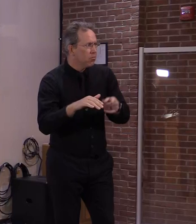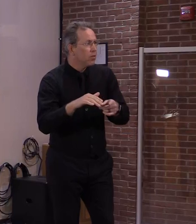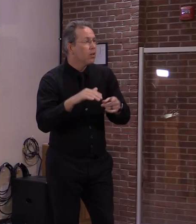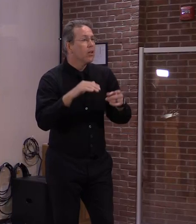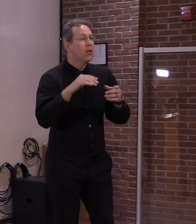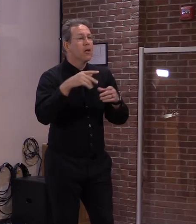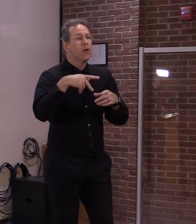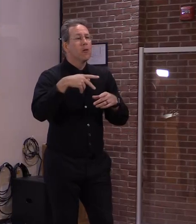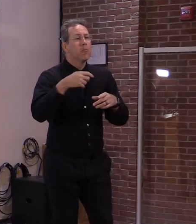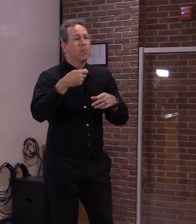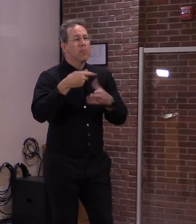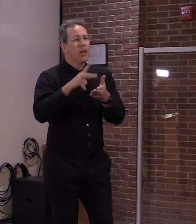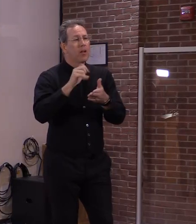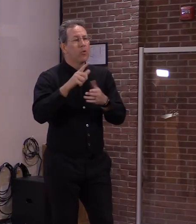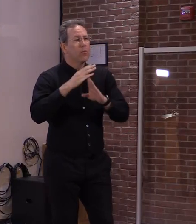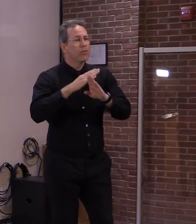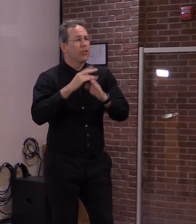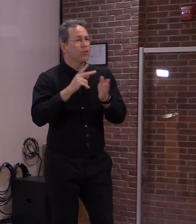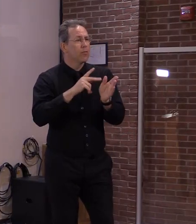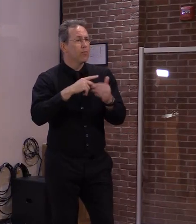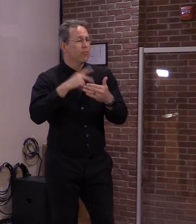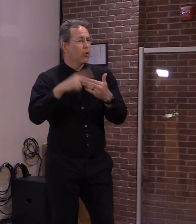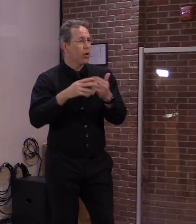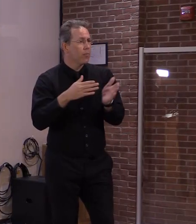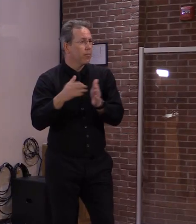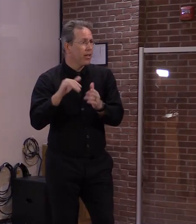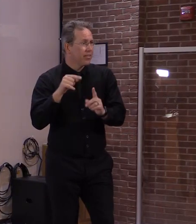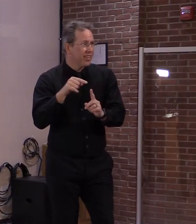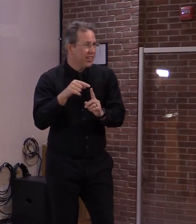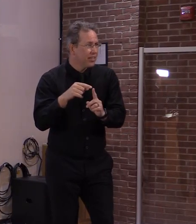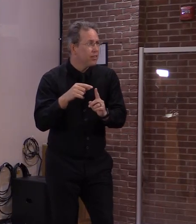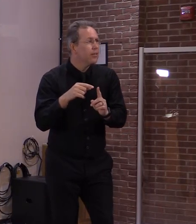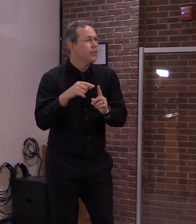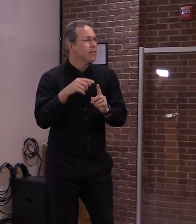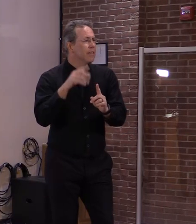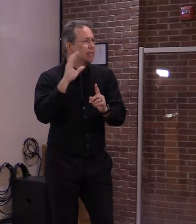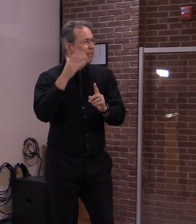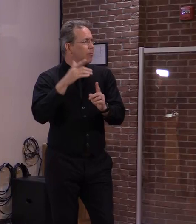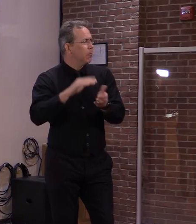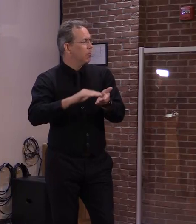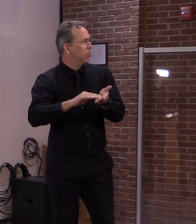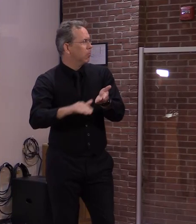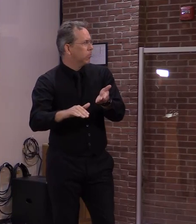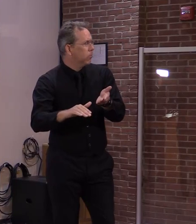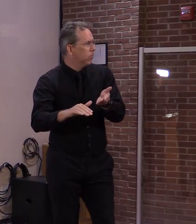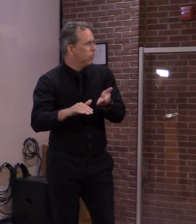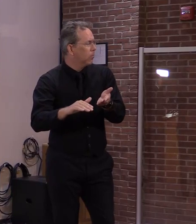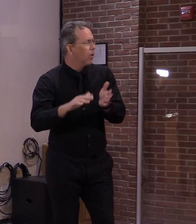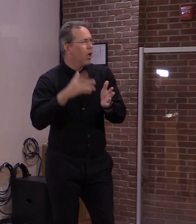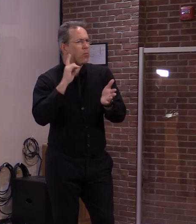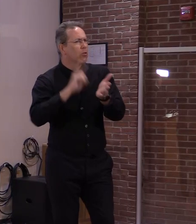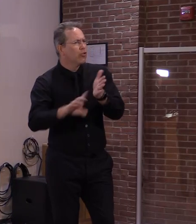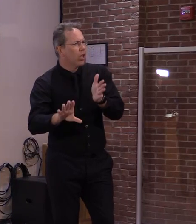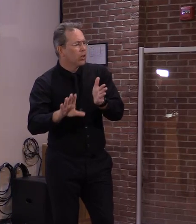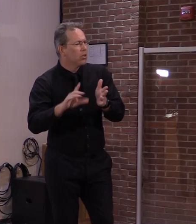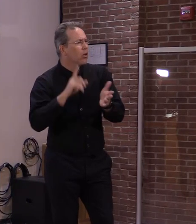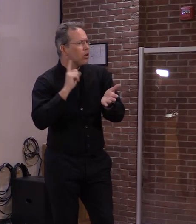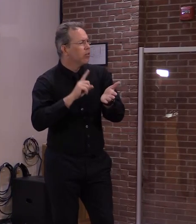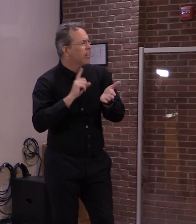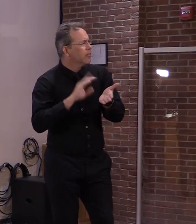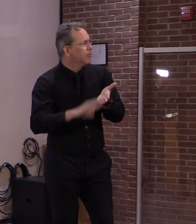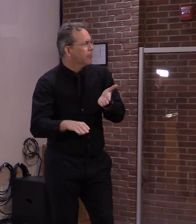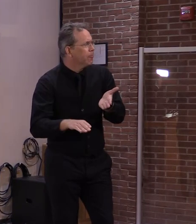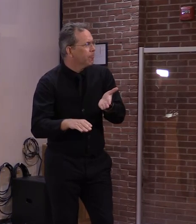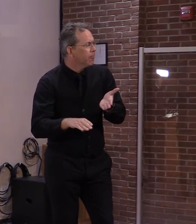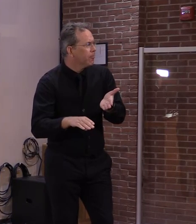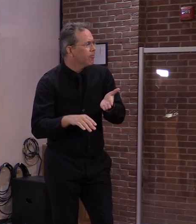filing will occur in the spring of 22. But I'm happy to t- talk offline and make sure I'm understanding the